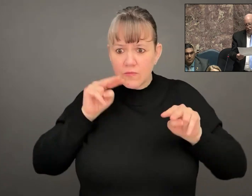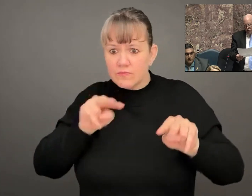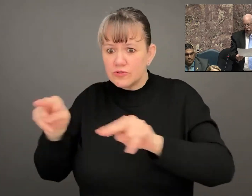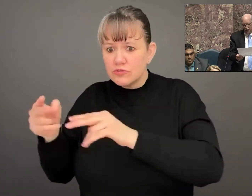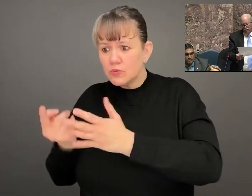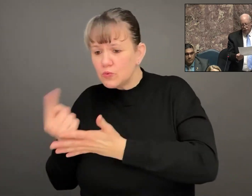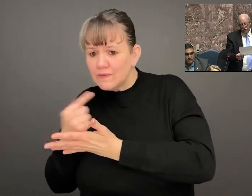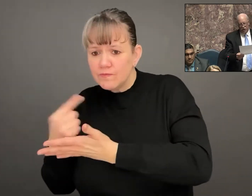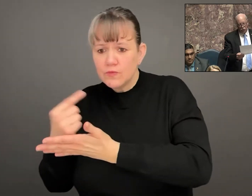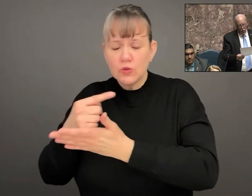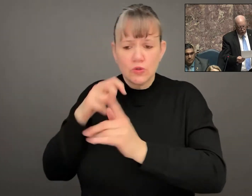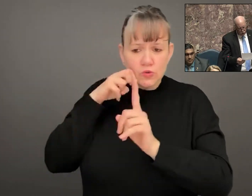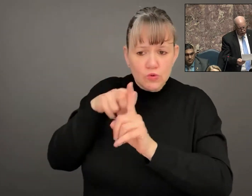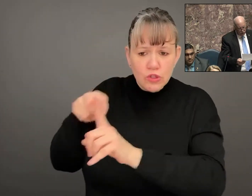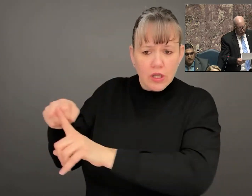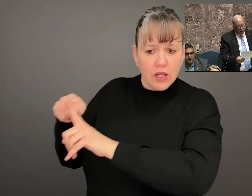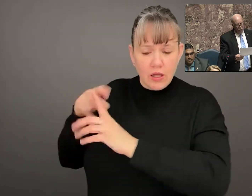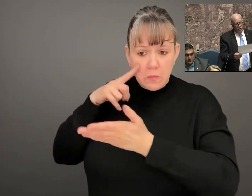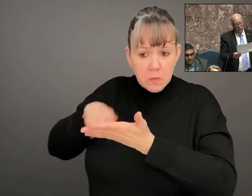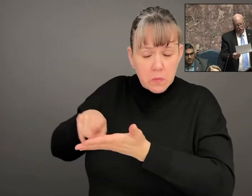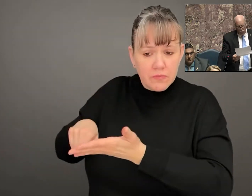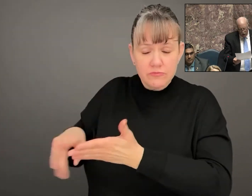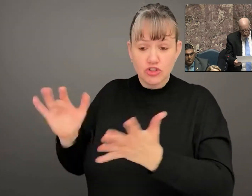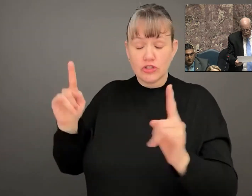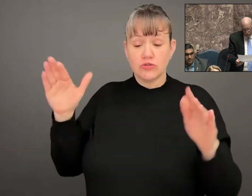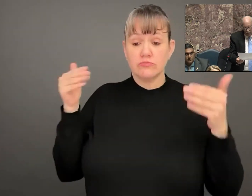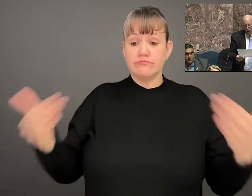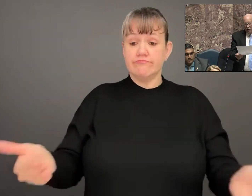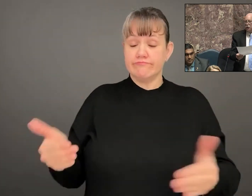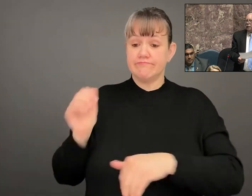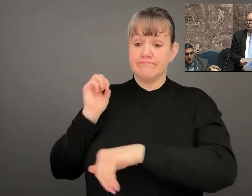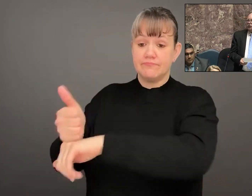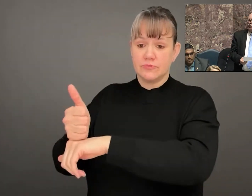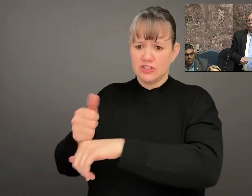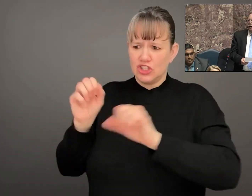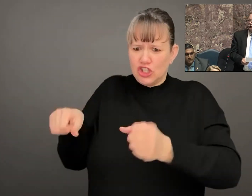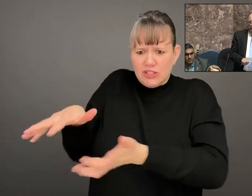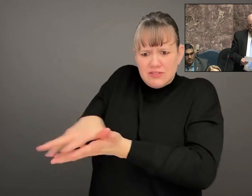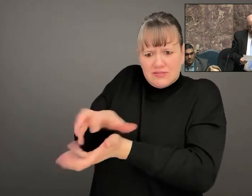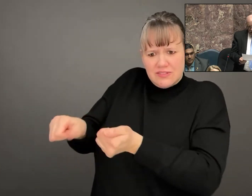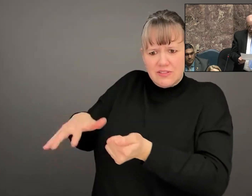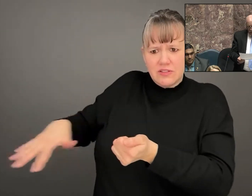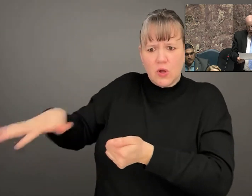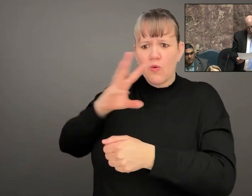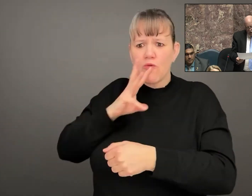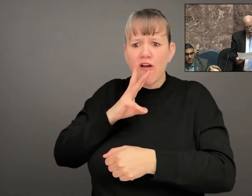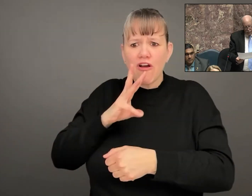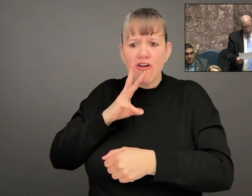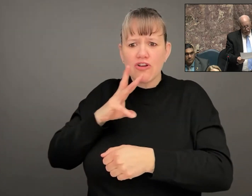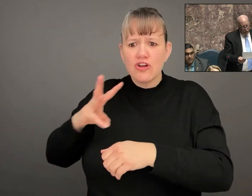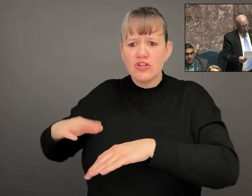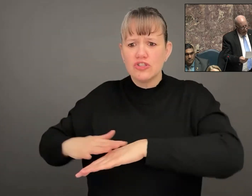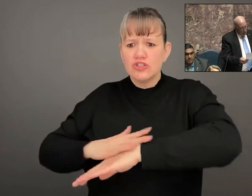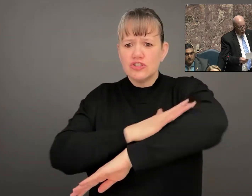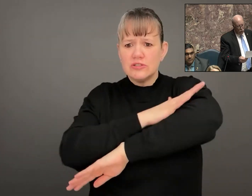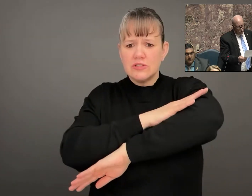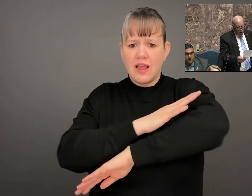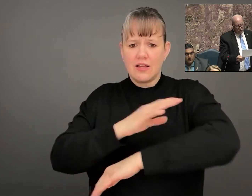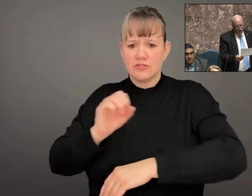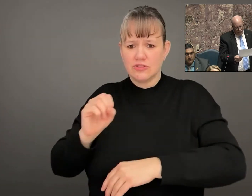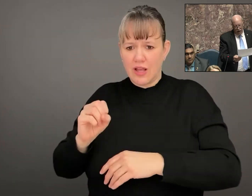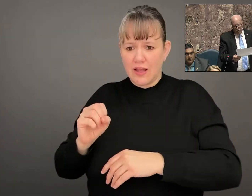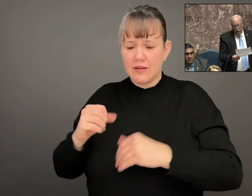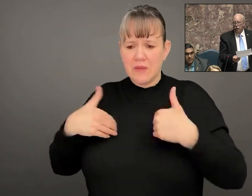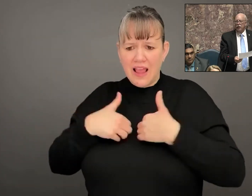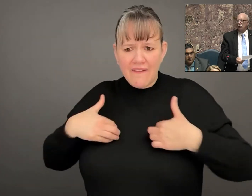that could devastate BC's watersheds, BC's wildlife, and species at risk. Mr. Speaker, cattle will